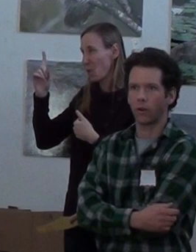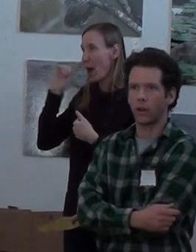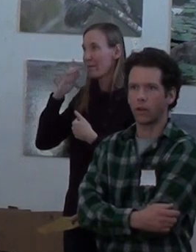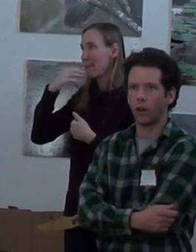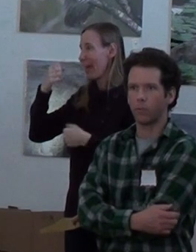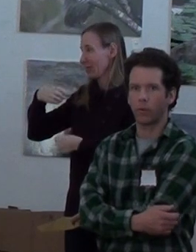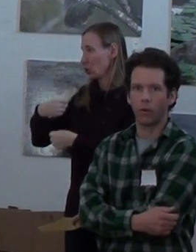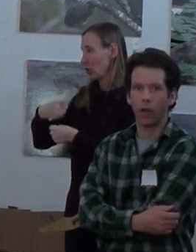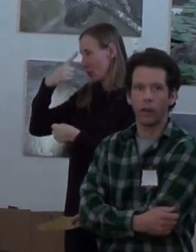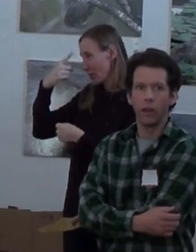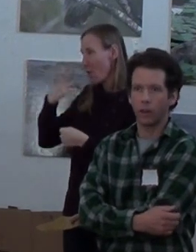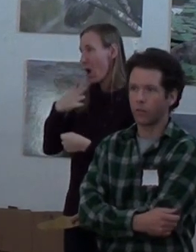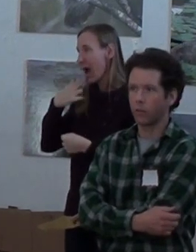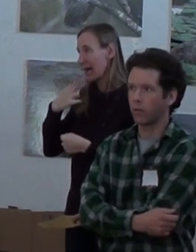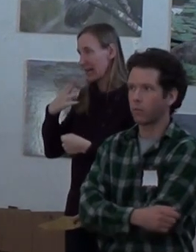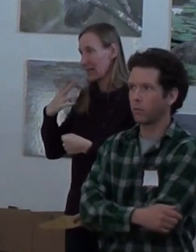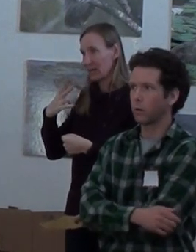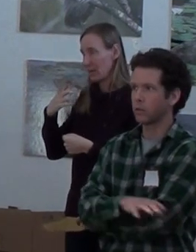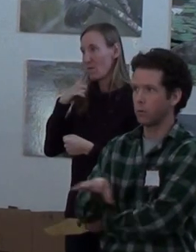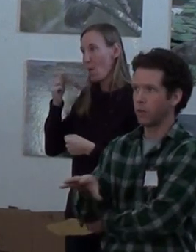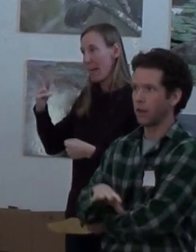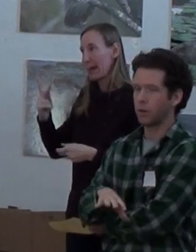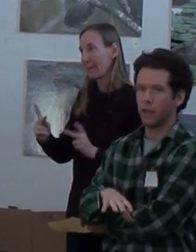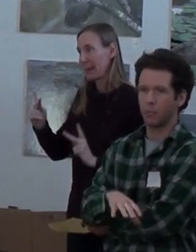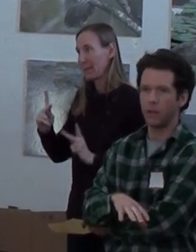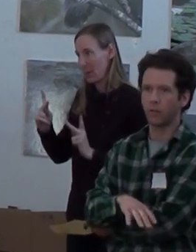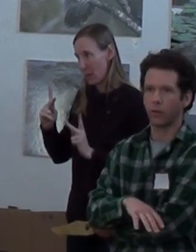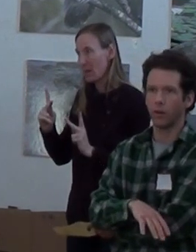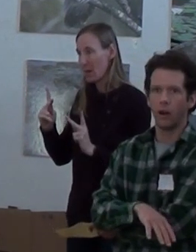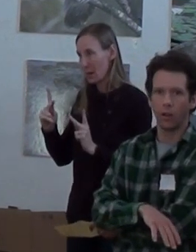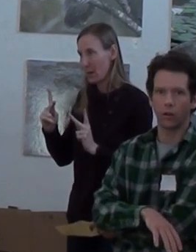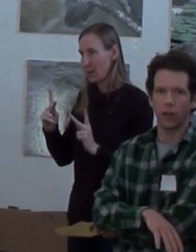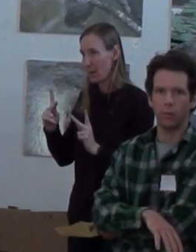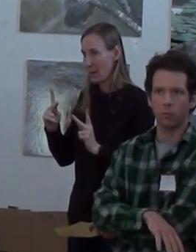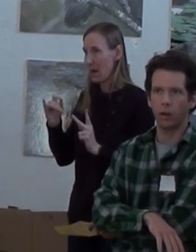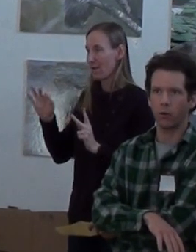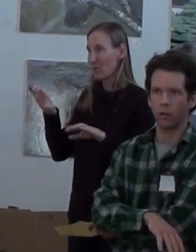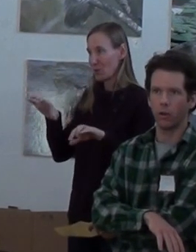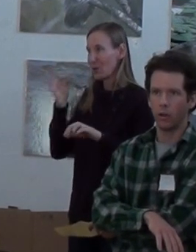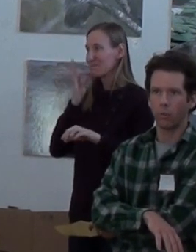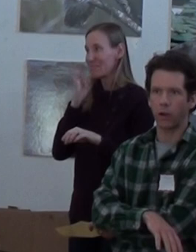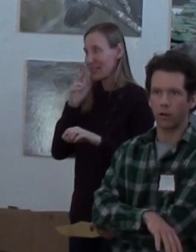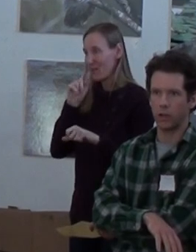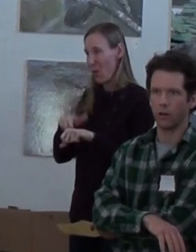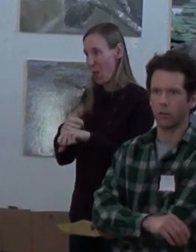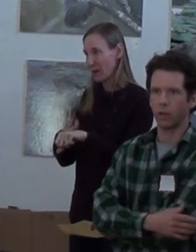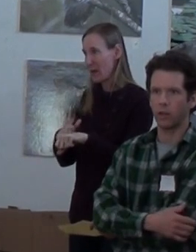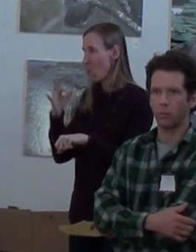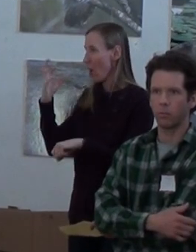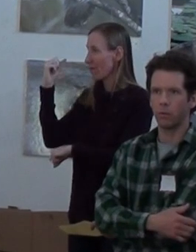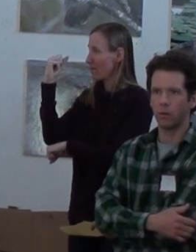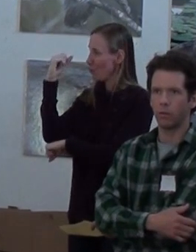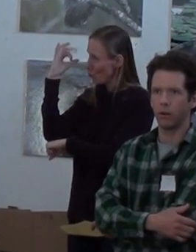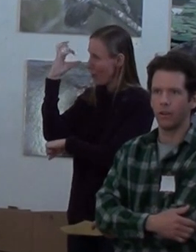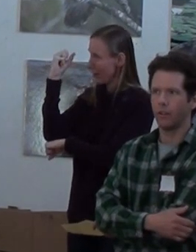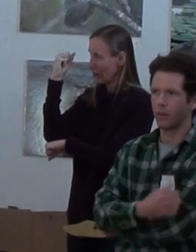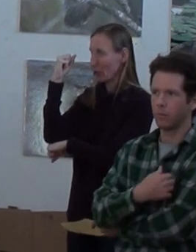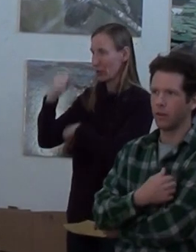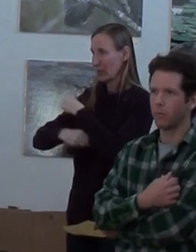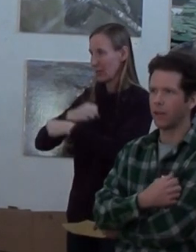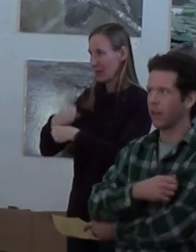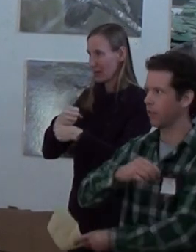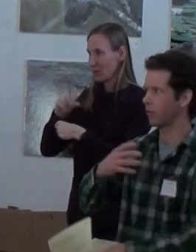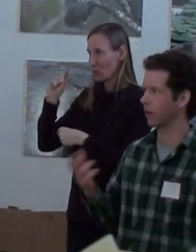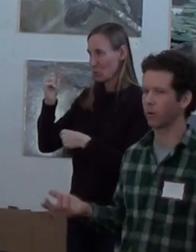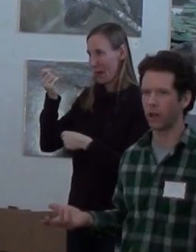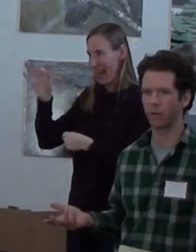years for a honey crop for a lot. Especially if you've been at bees for a long time, it's probably one of the record years.